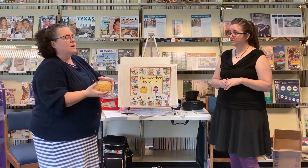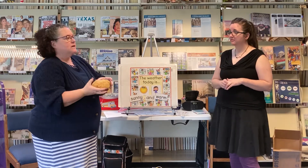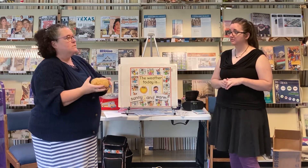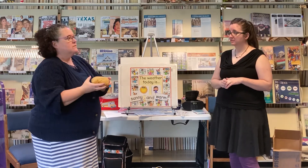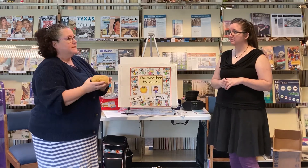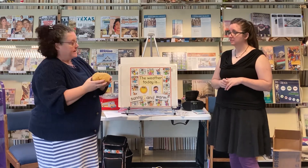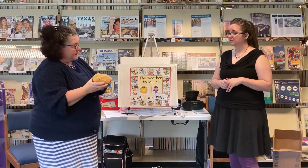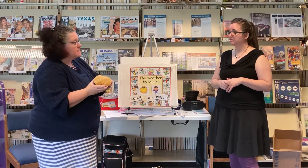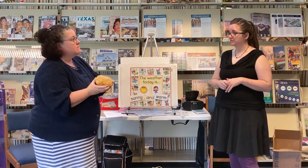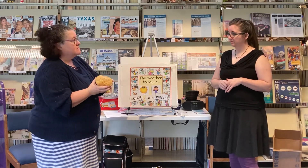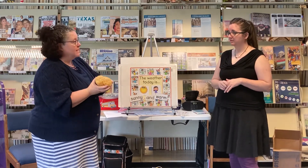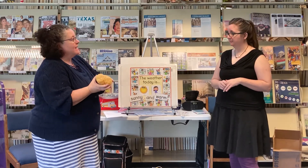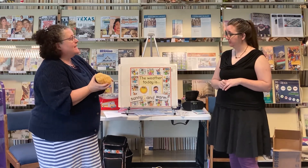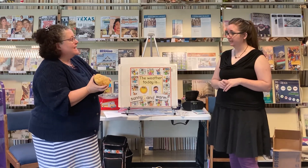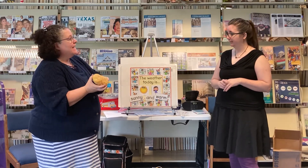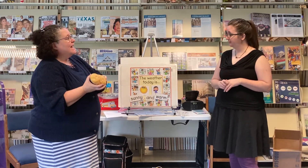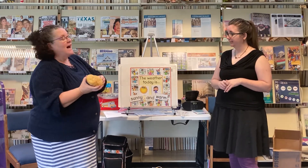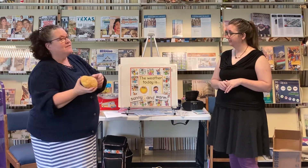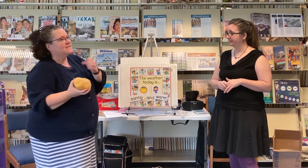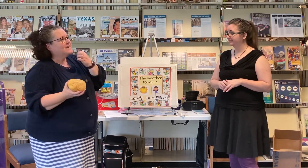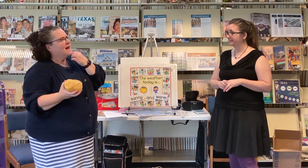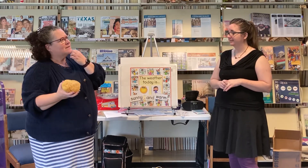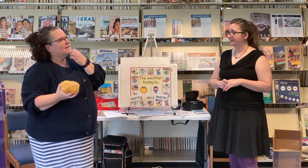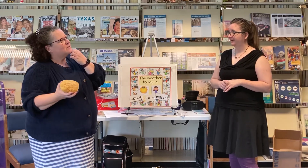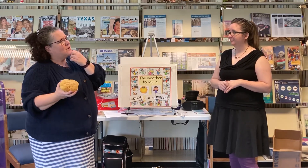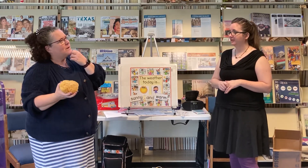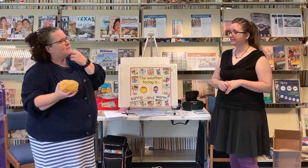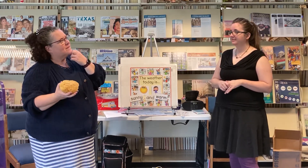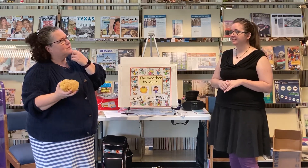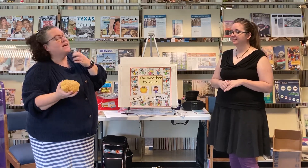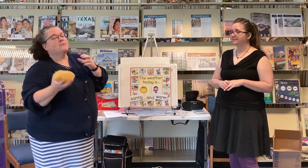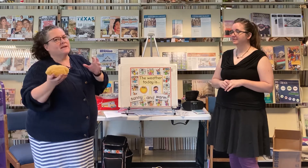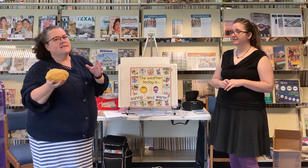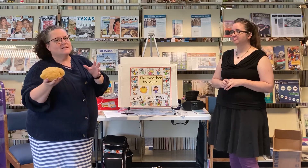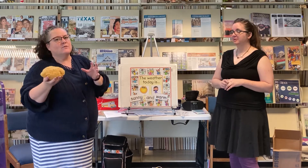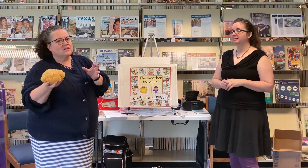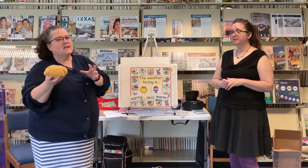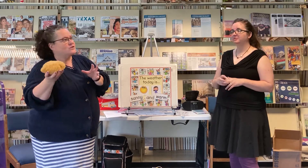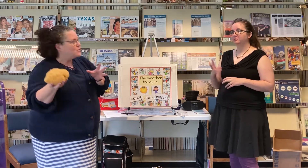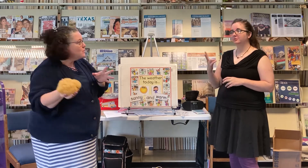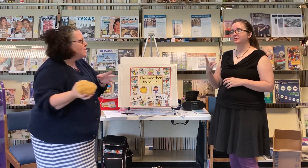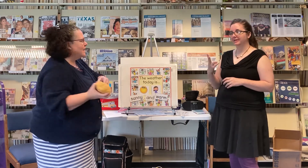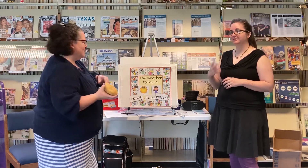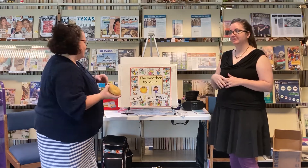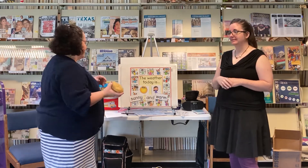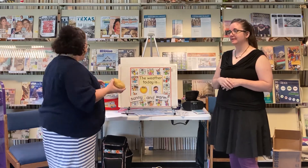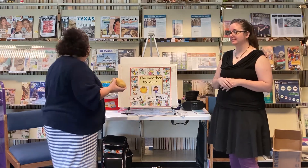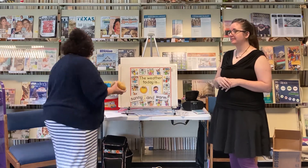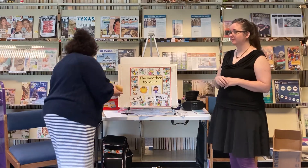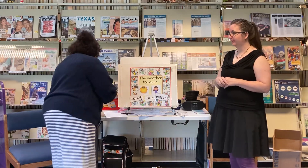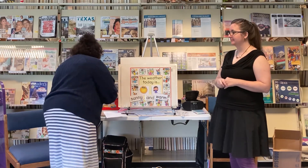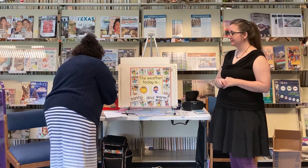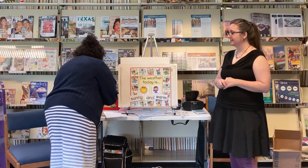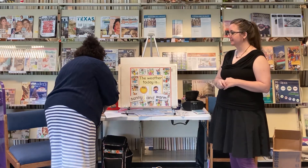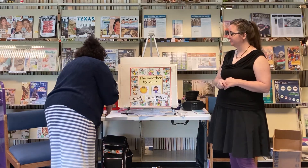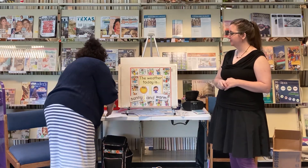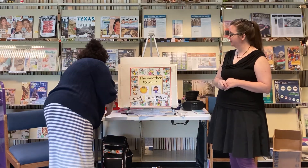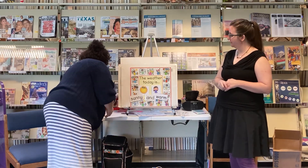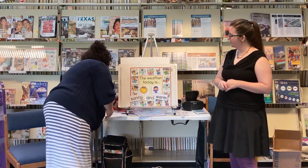well, yes. I'm like, I've seen, I was like, no, I'm people like, lived 100, but this, but, we're talking 200. That's like twice big. As long as most people.